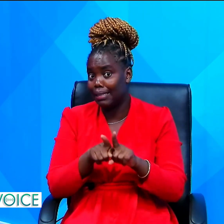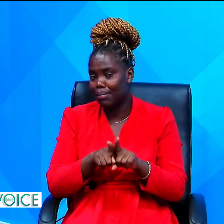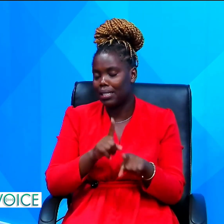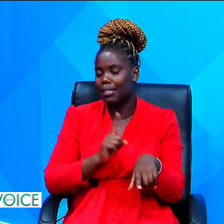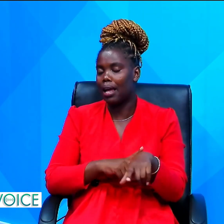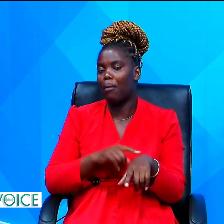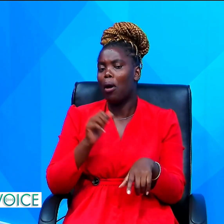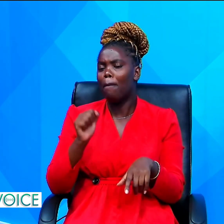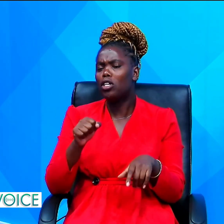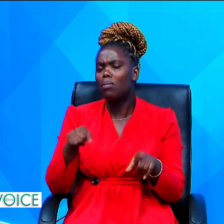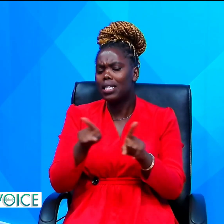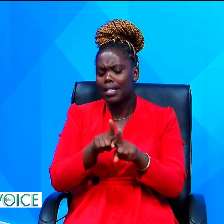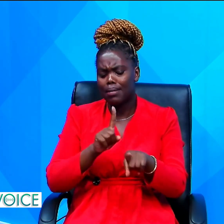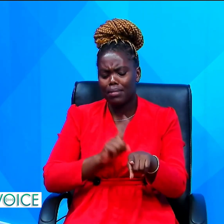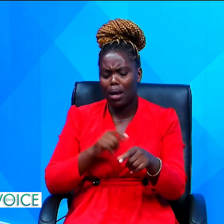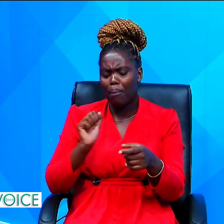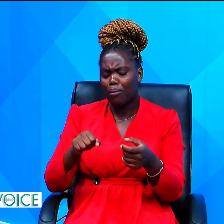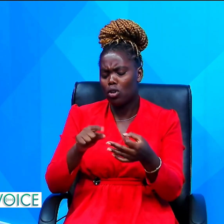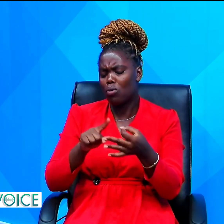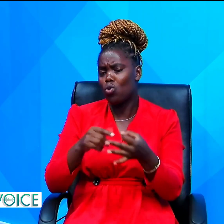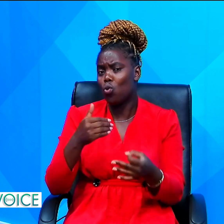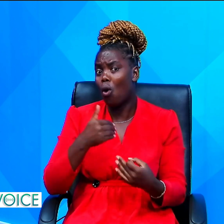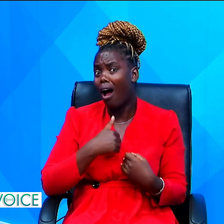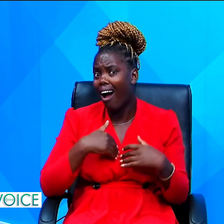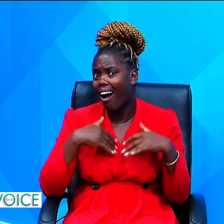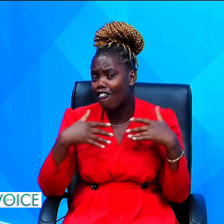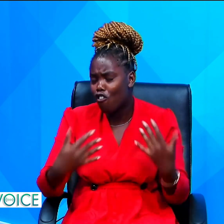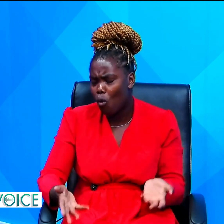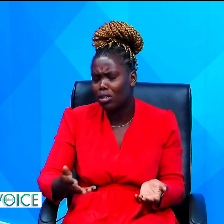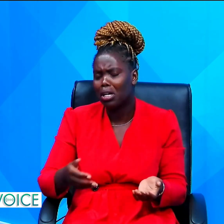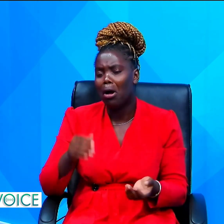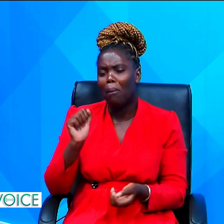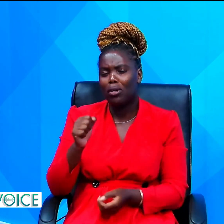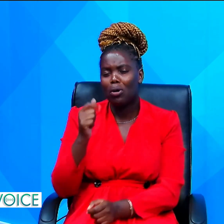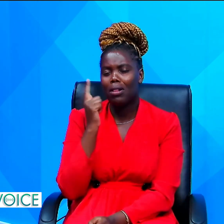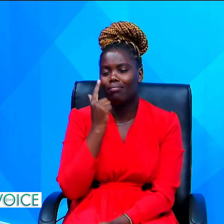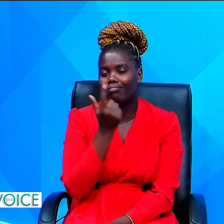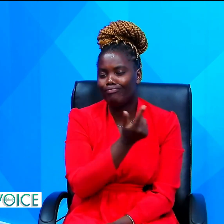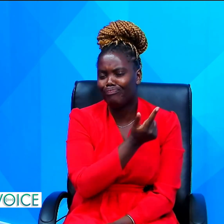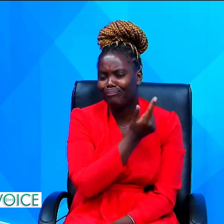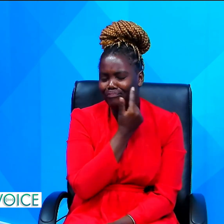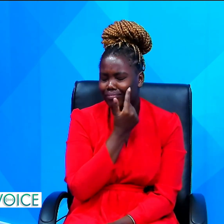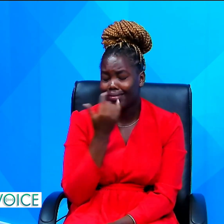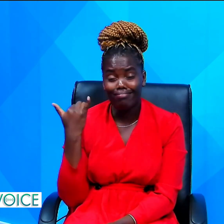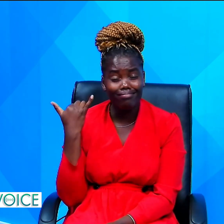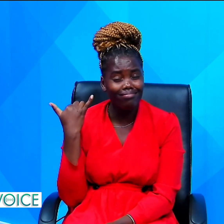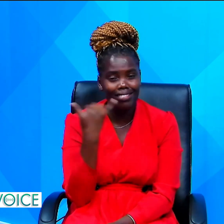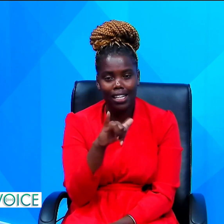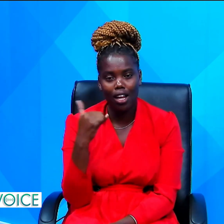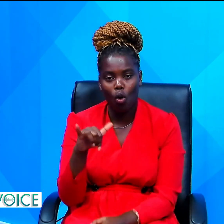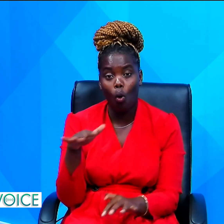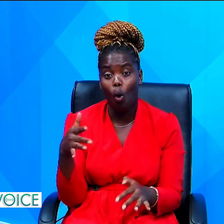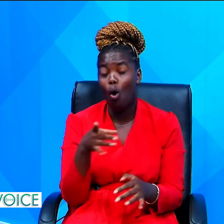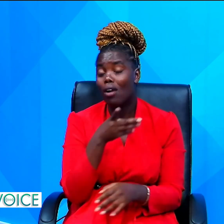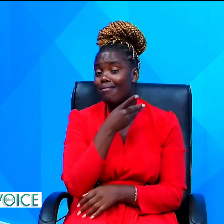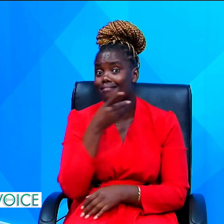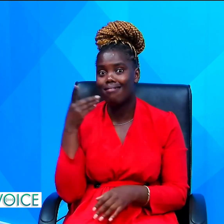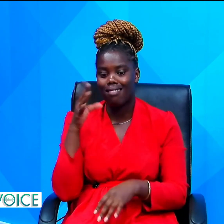symptom of hepatitis. When you have jaundice or yellow-eyed.